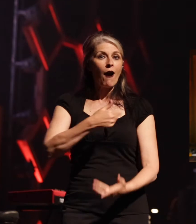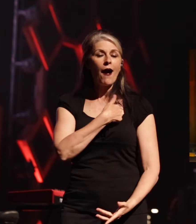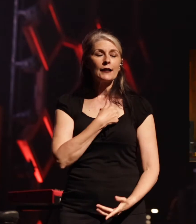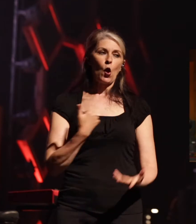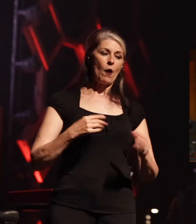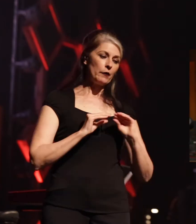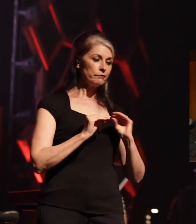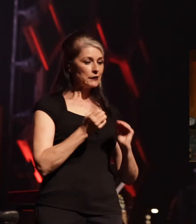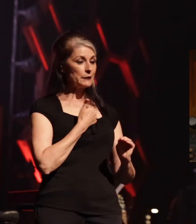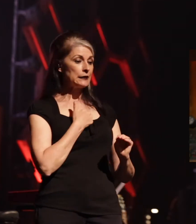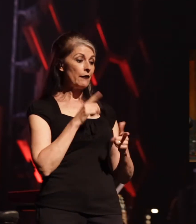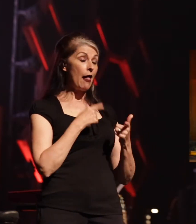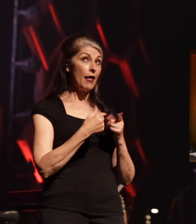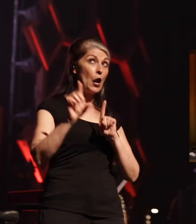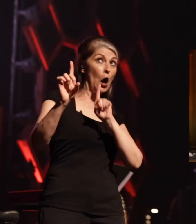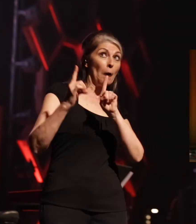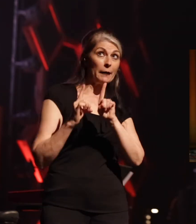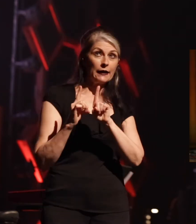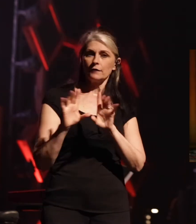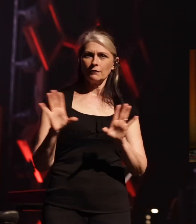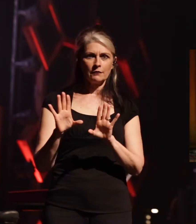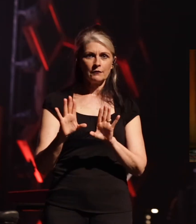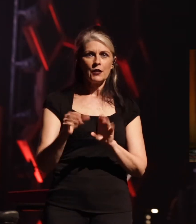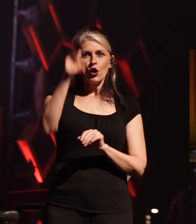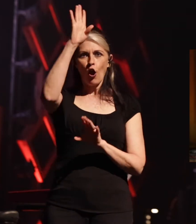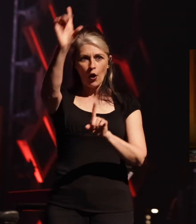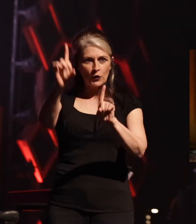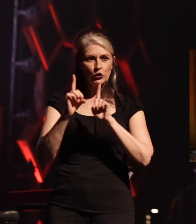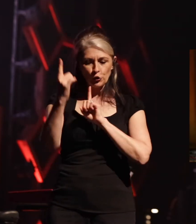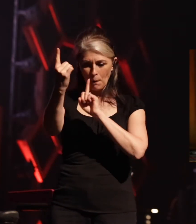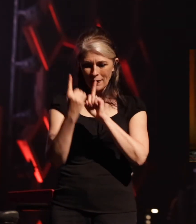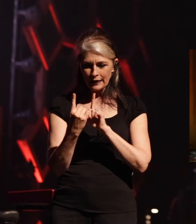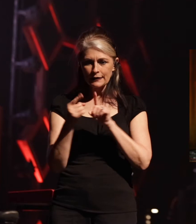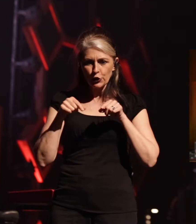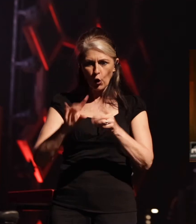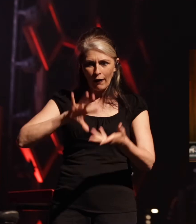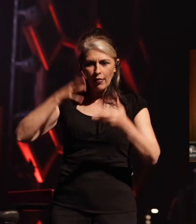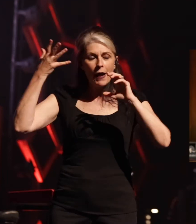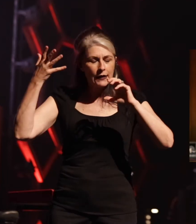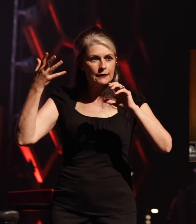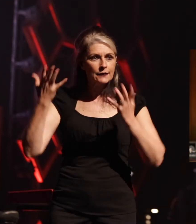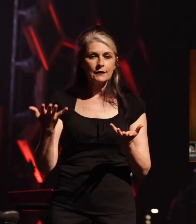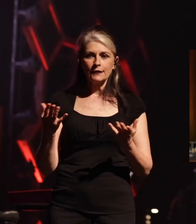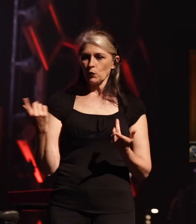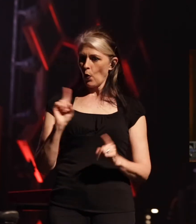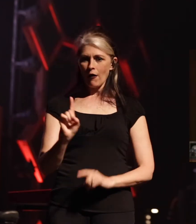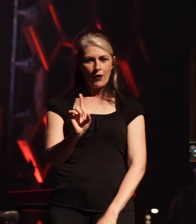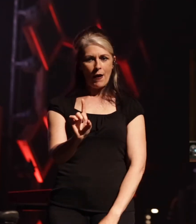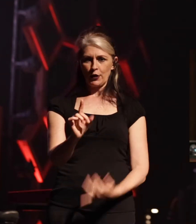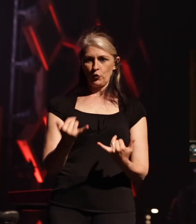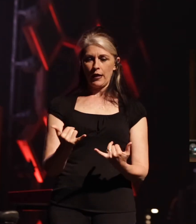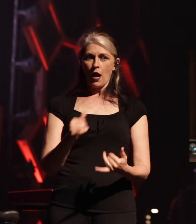us. But God wants to meet us in the mess. God wants to meet us where we're at when we're not even ready to meet